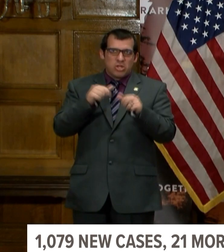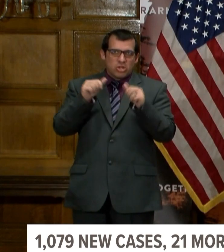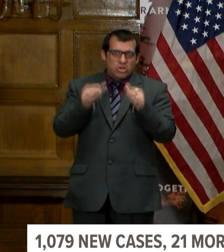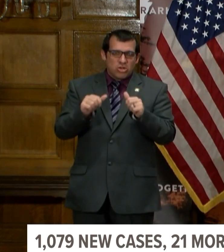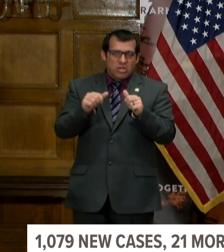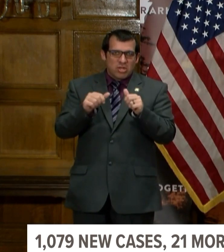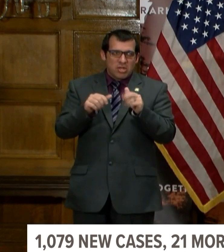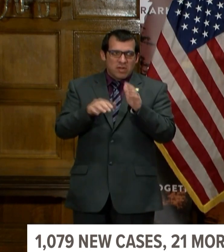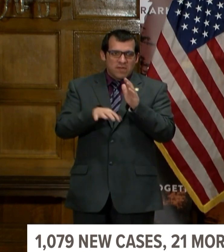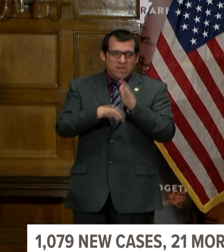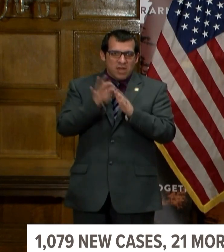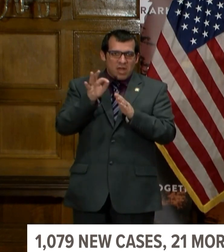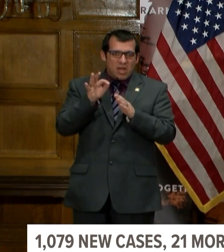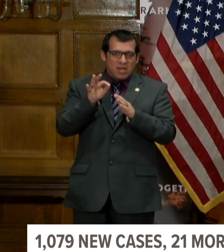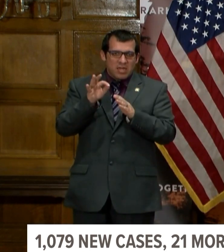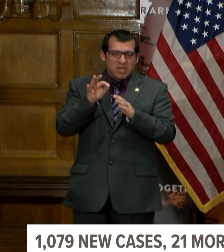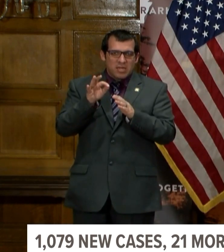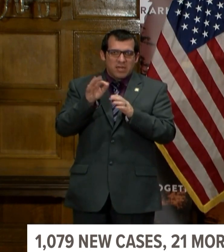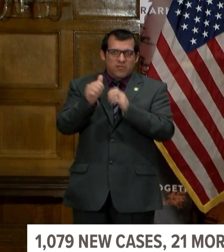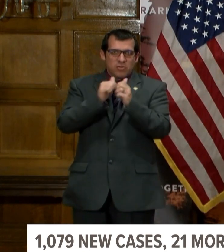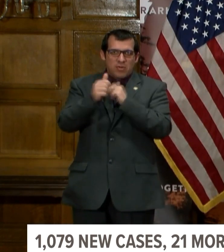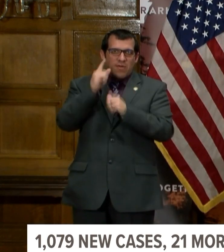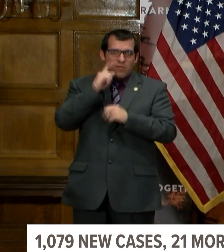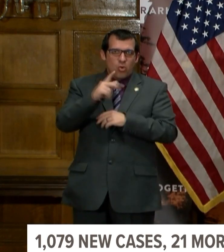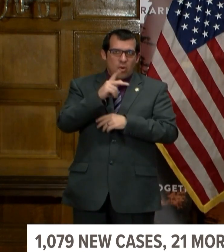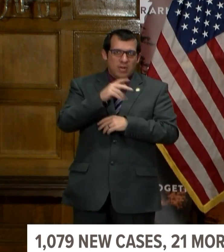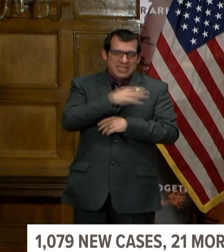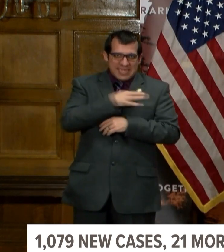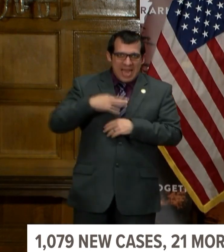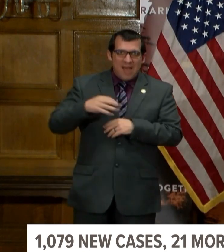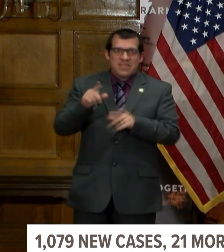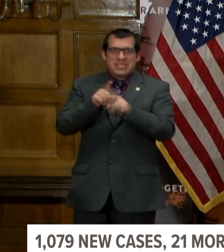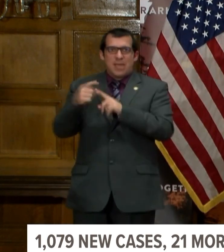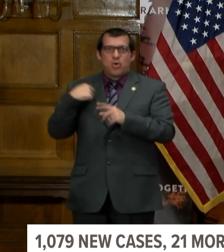like we found ourselves competing for PPE at the beginning of this pandemic.